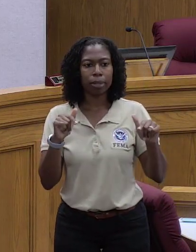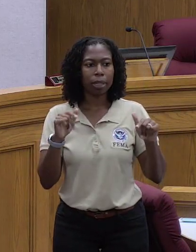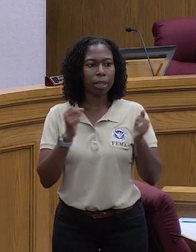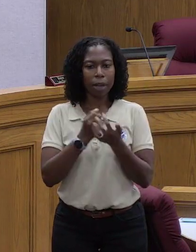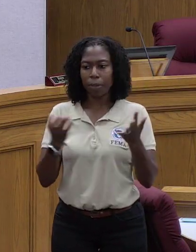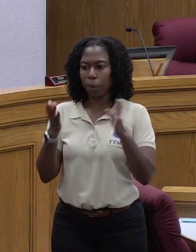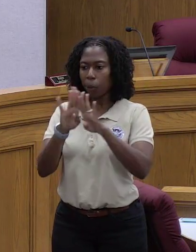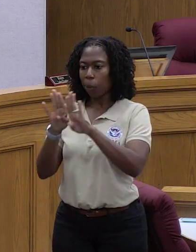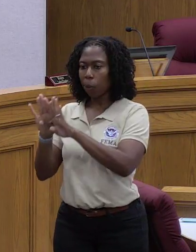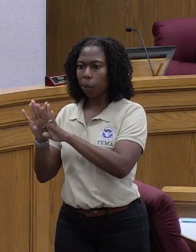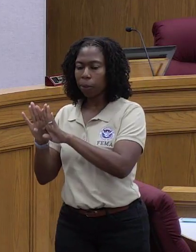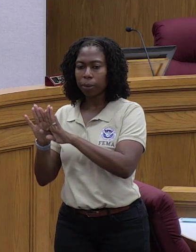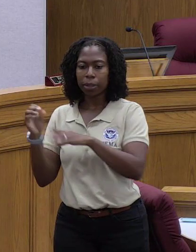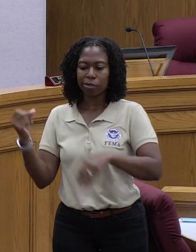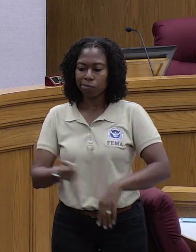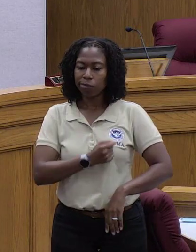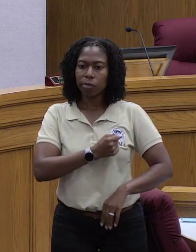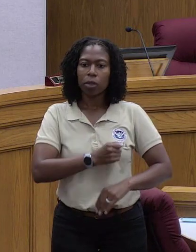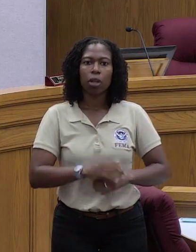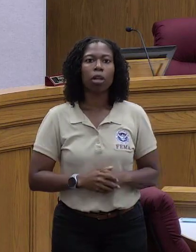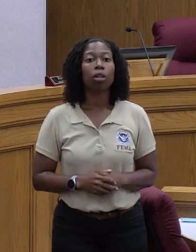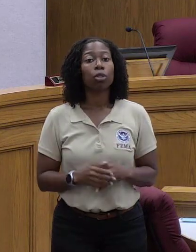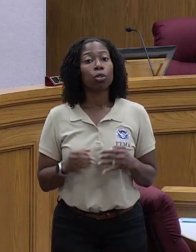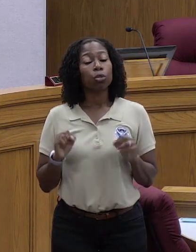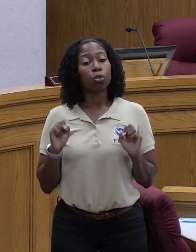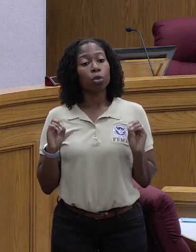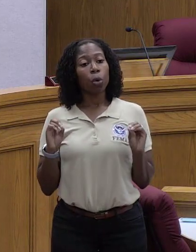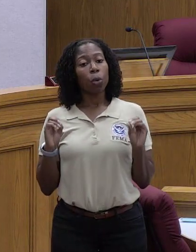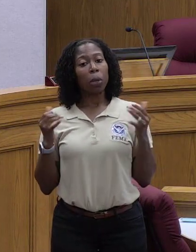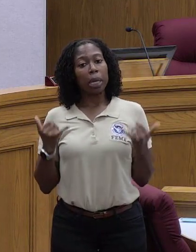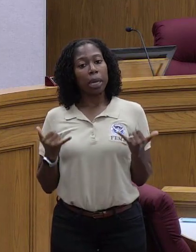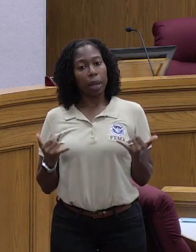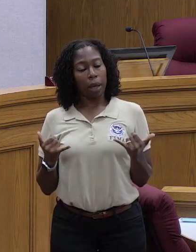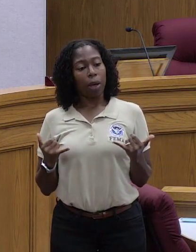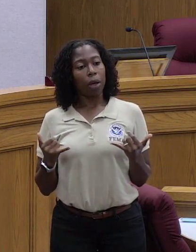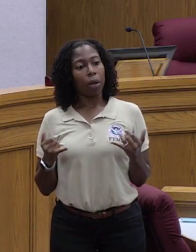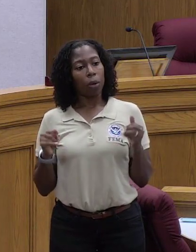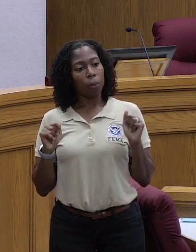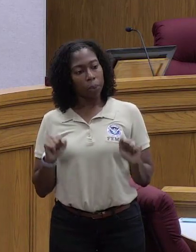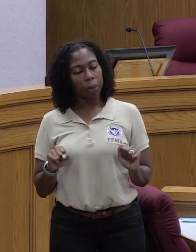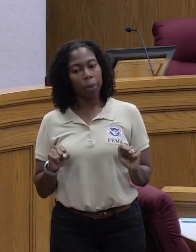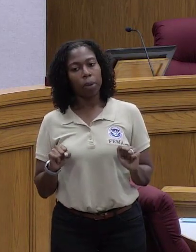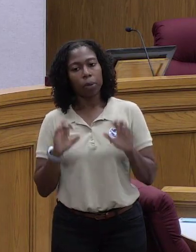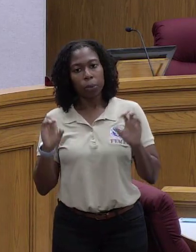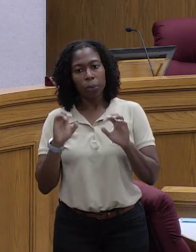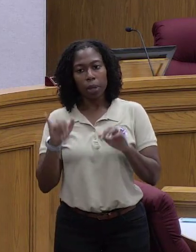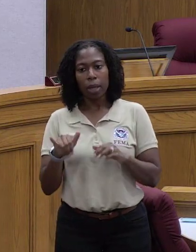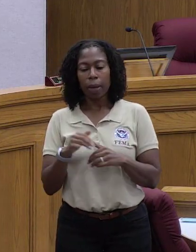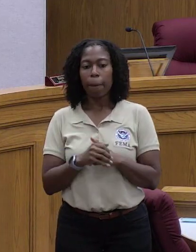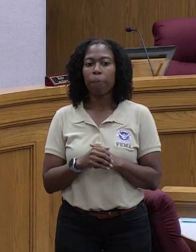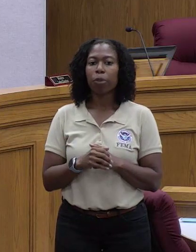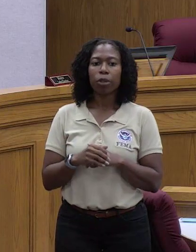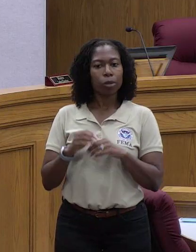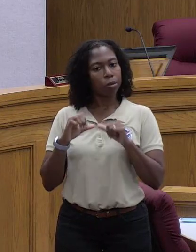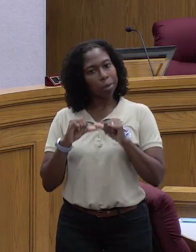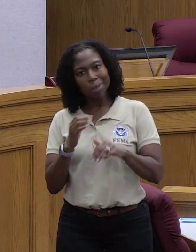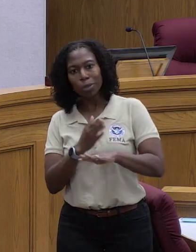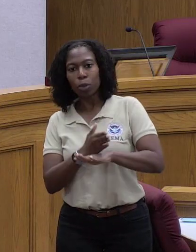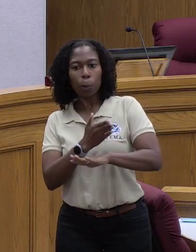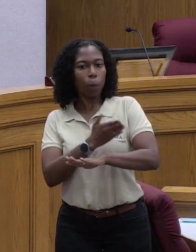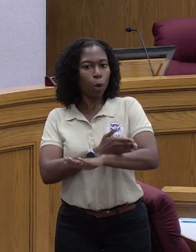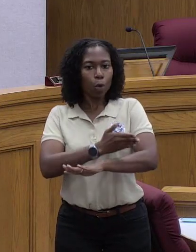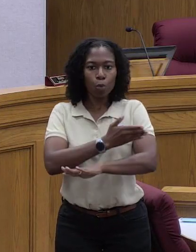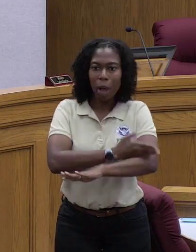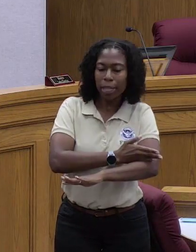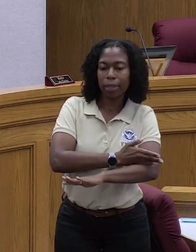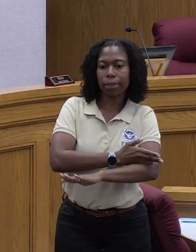was closed and I was unable to get things. So this should help out. We're in a much better place things just continue to progress and